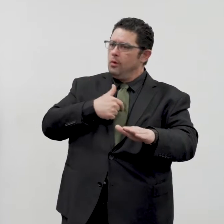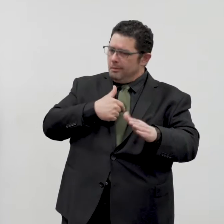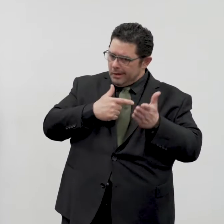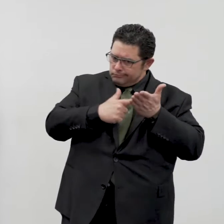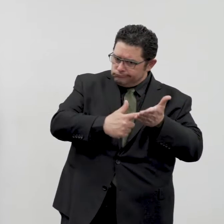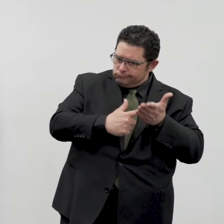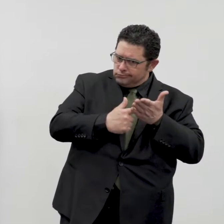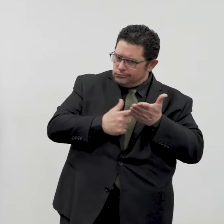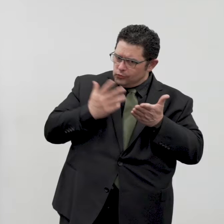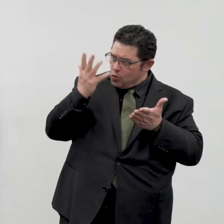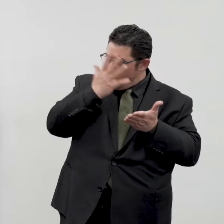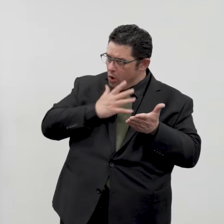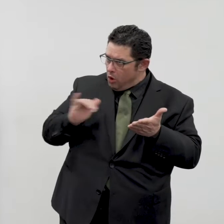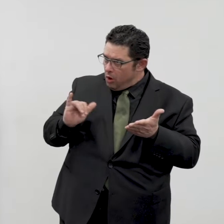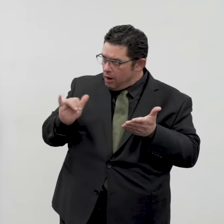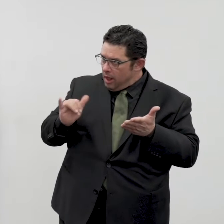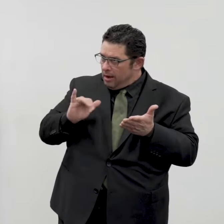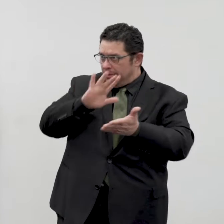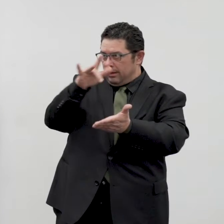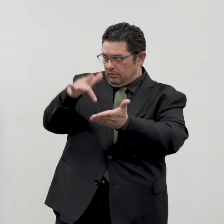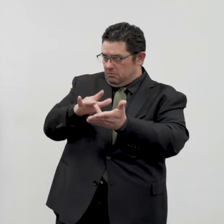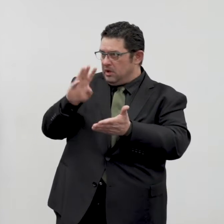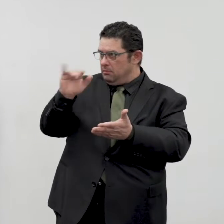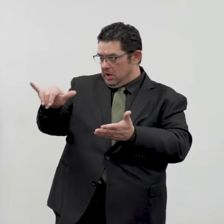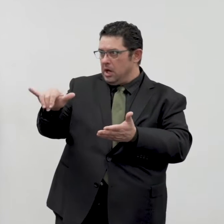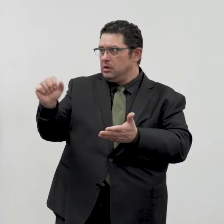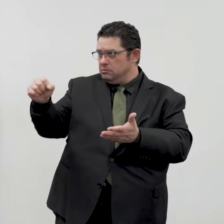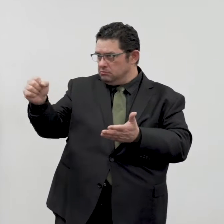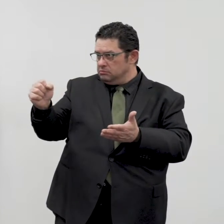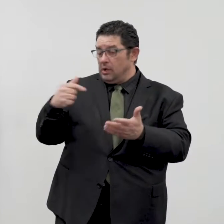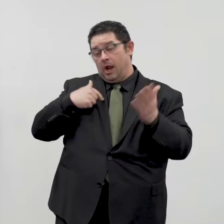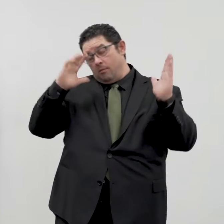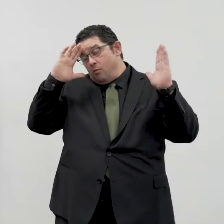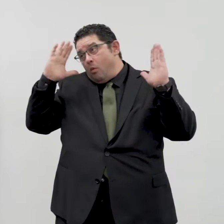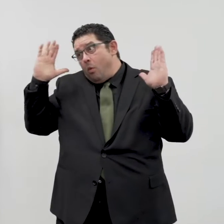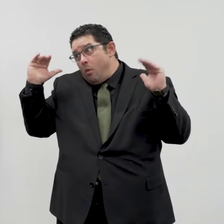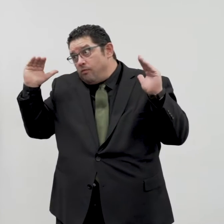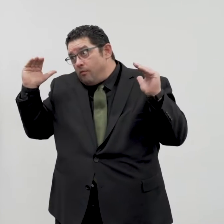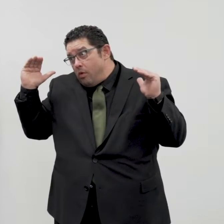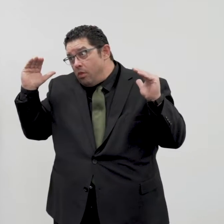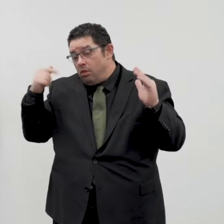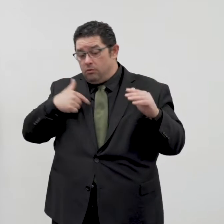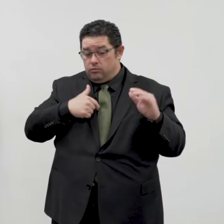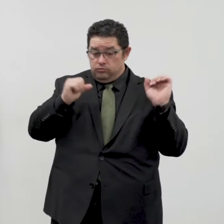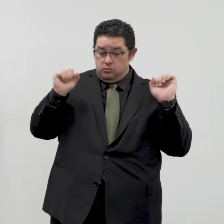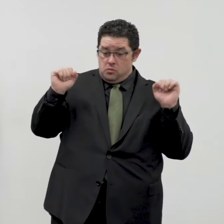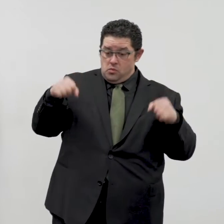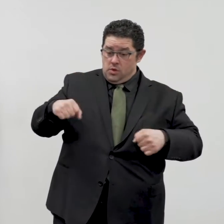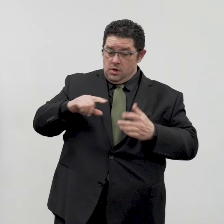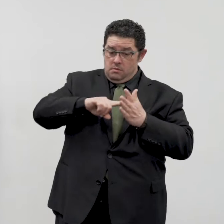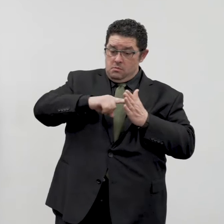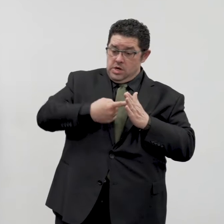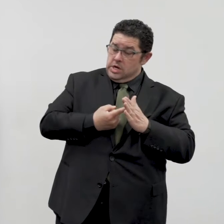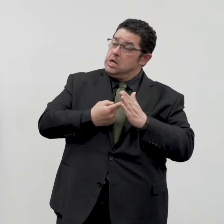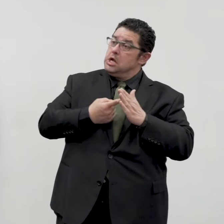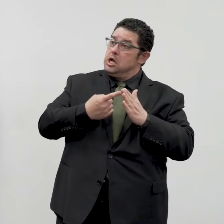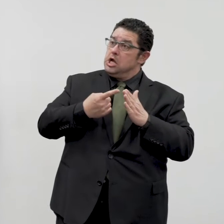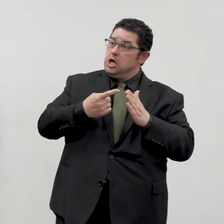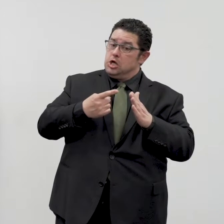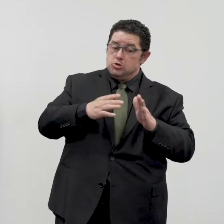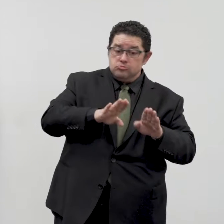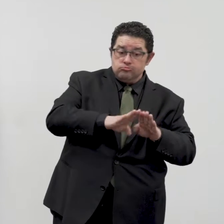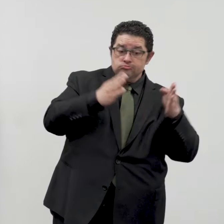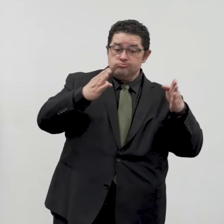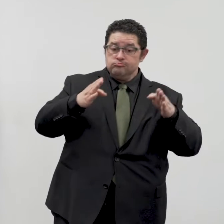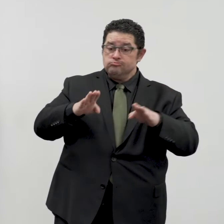like by the middle of May. I'm hopeful that we can begin the gradual easing of restrictions